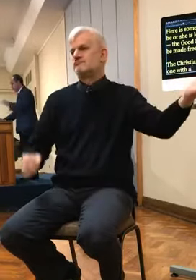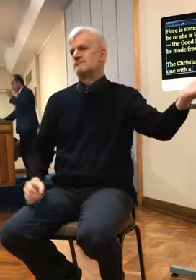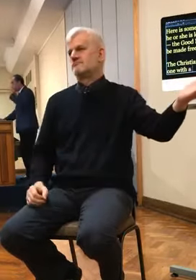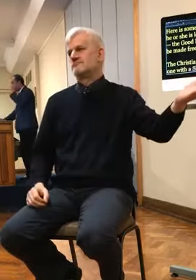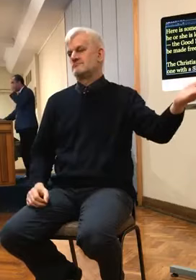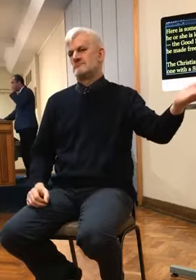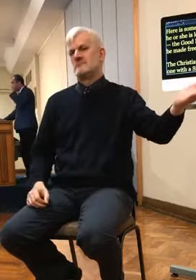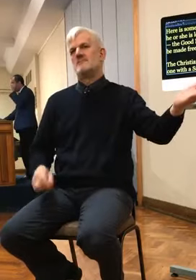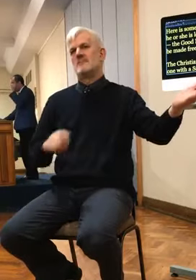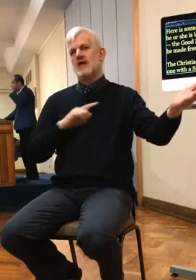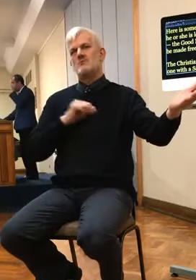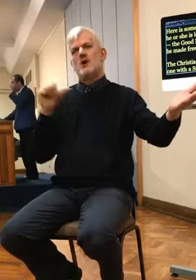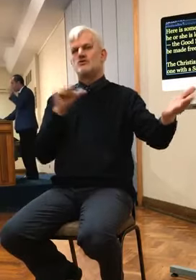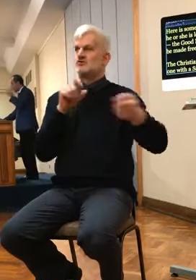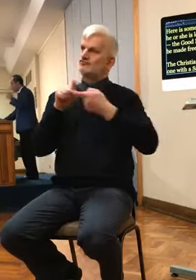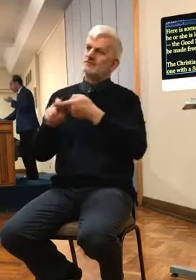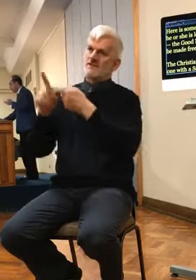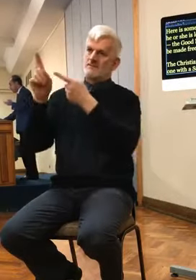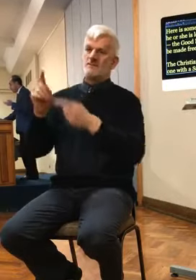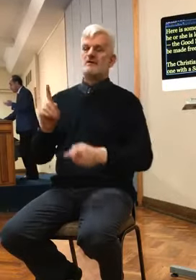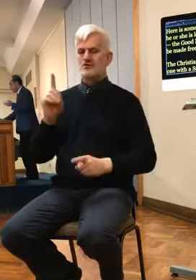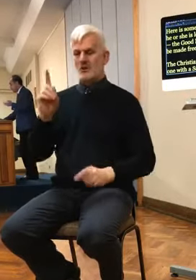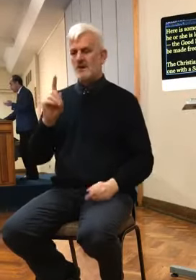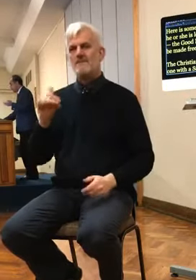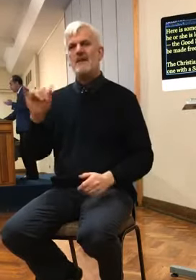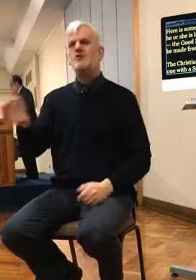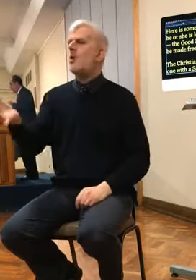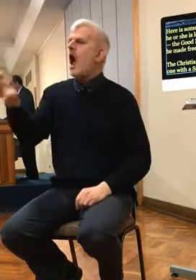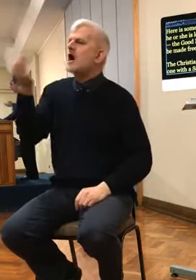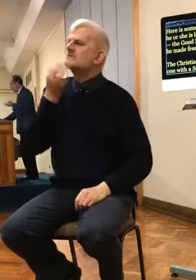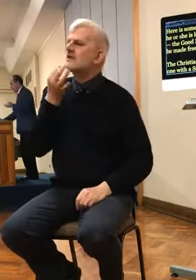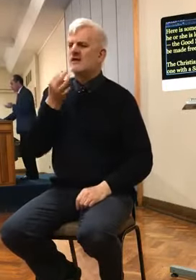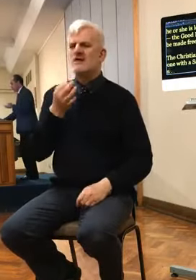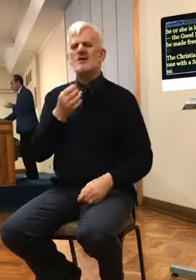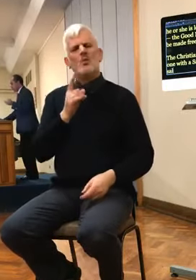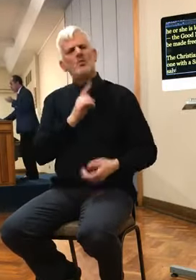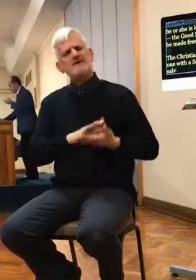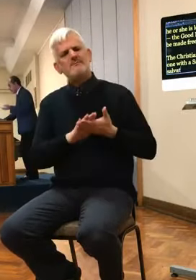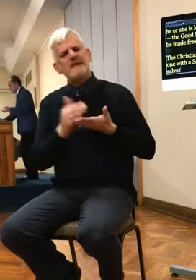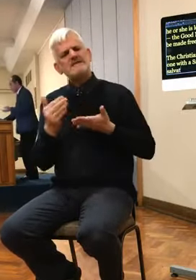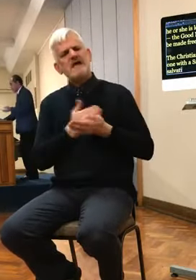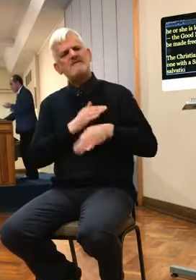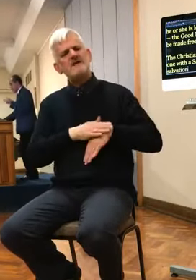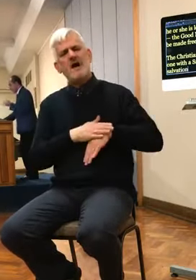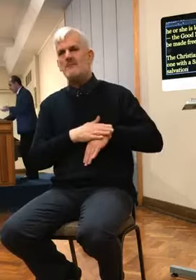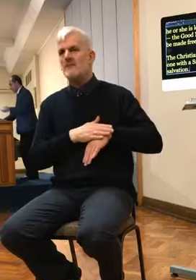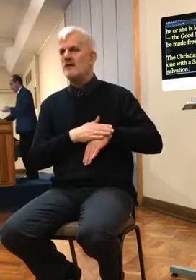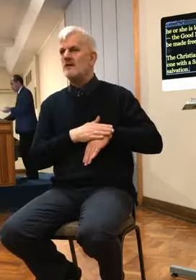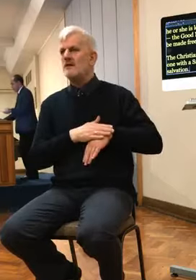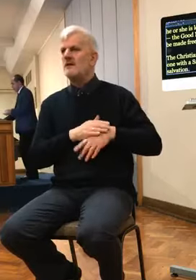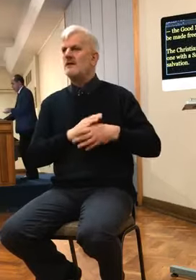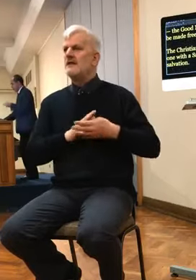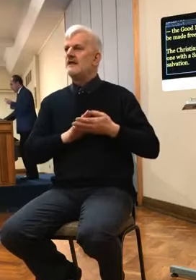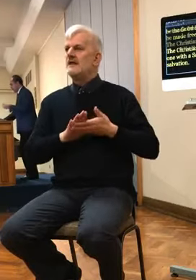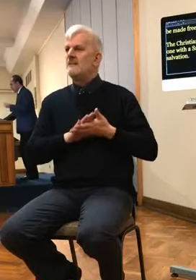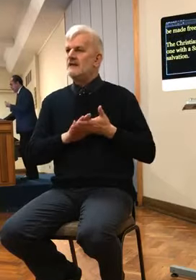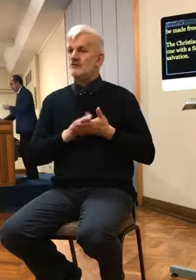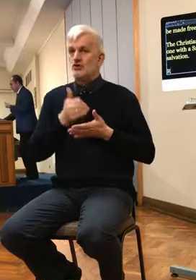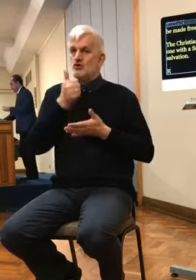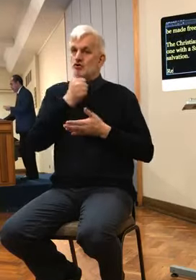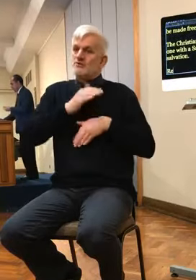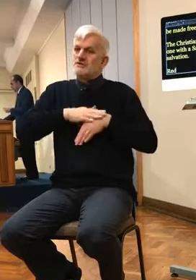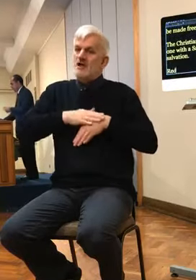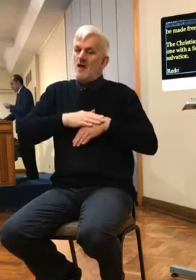So that's the first thing. If you ask me what is the meaning of redeeming, it means buy back, buy up